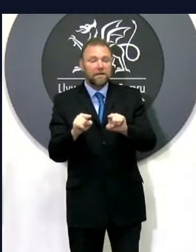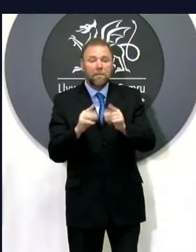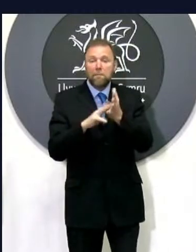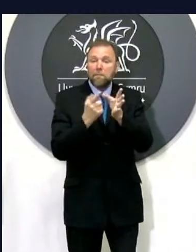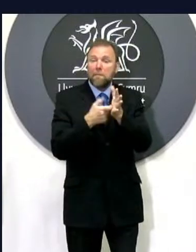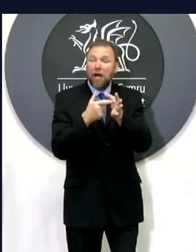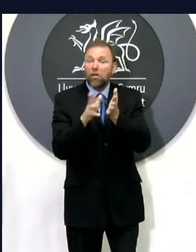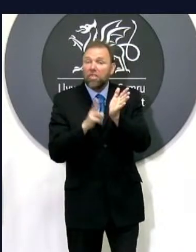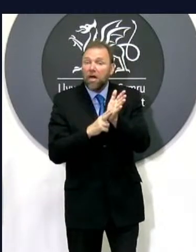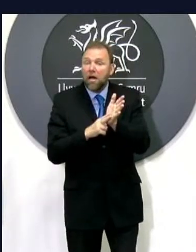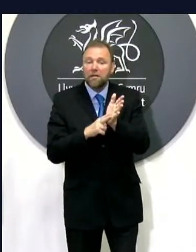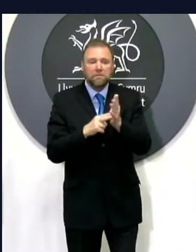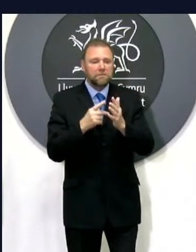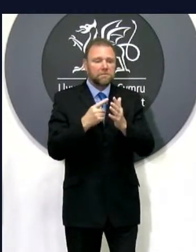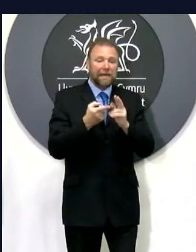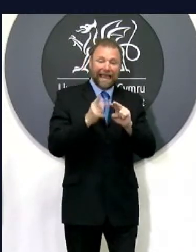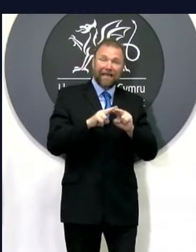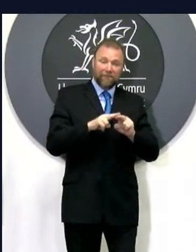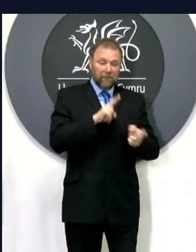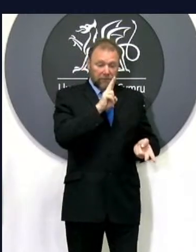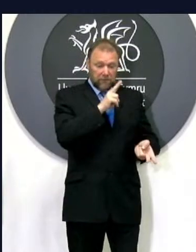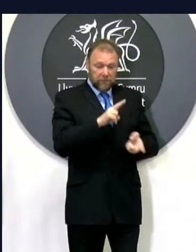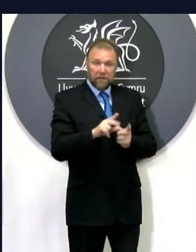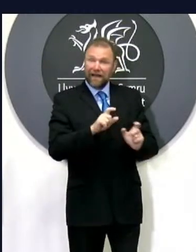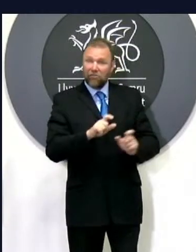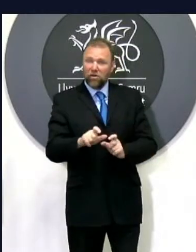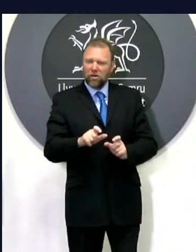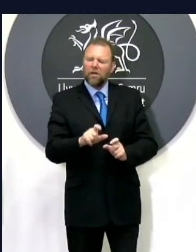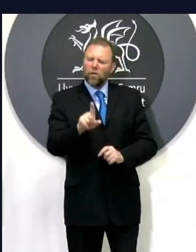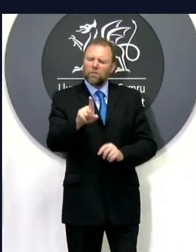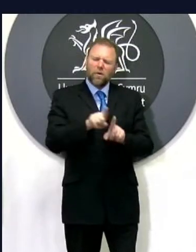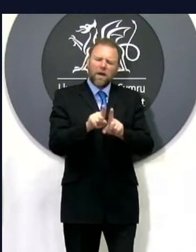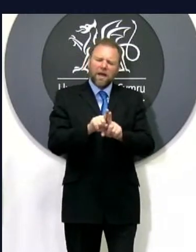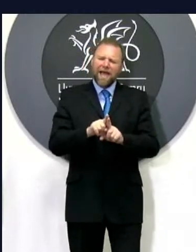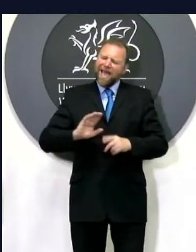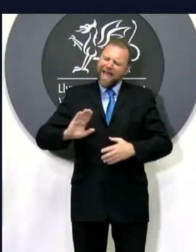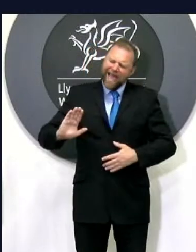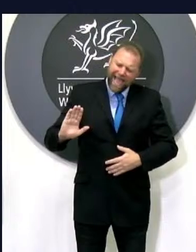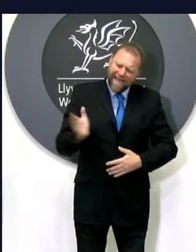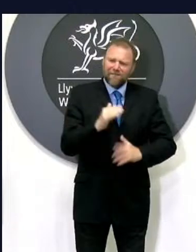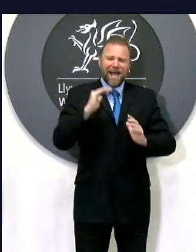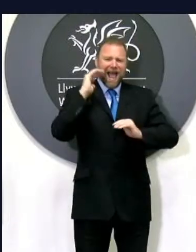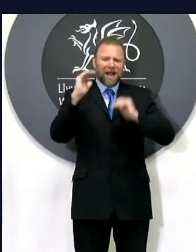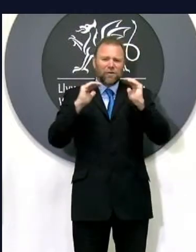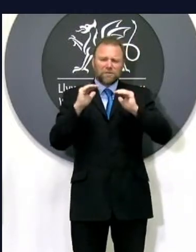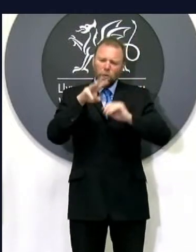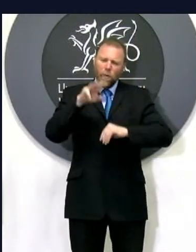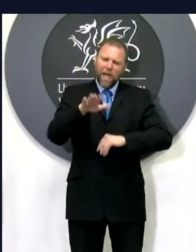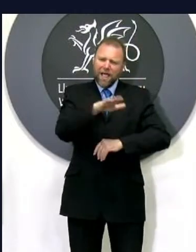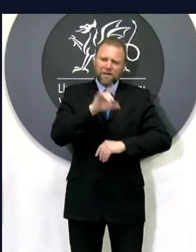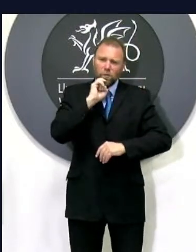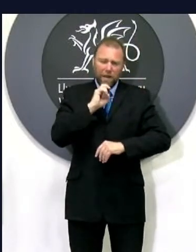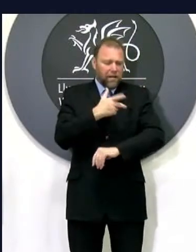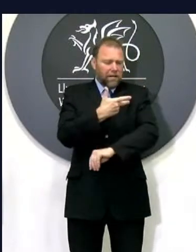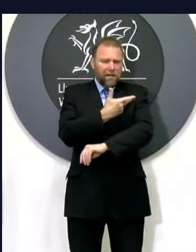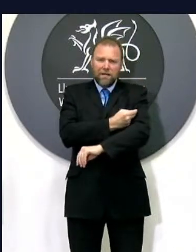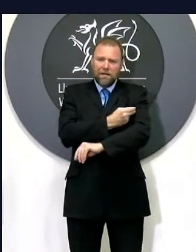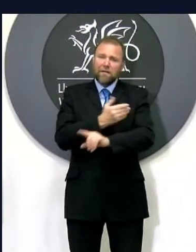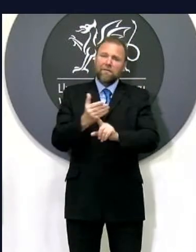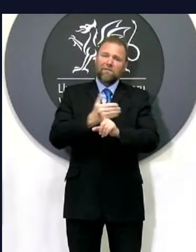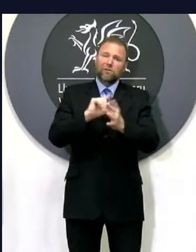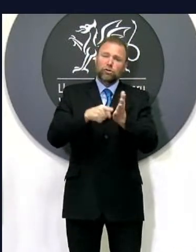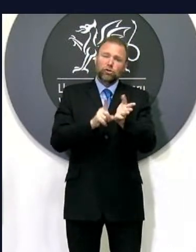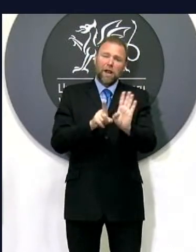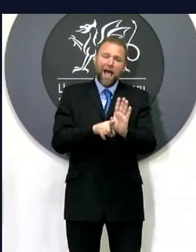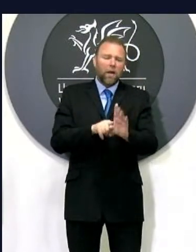repressed? And can you also just explain why, given the fact that every adult in Wales will be offered the vaccine by July, you can't commit to reopening the large-scale events